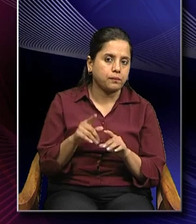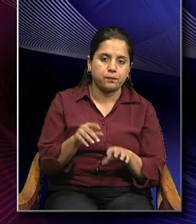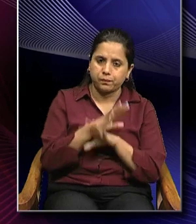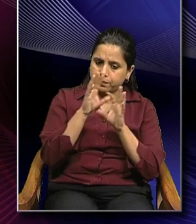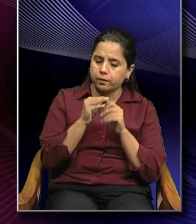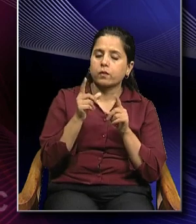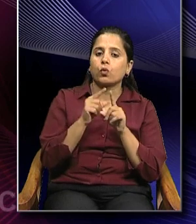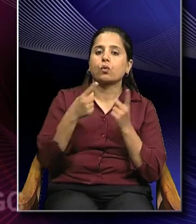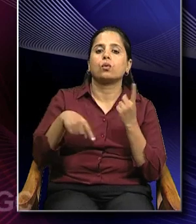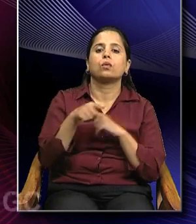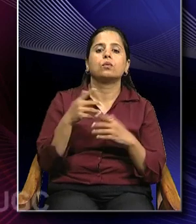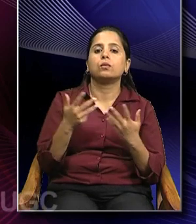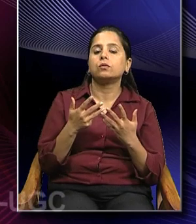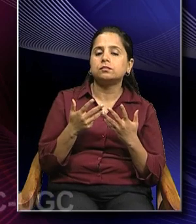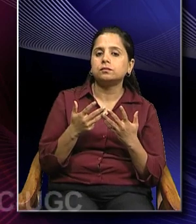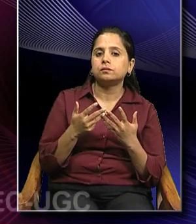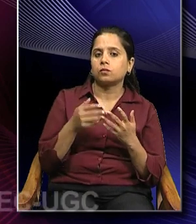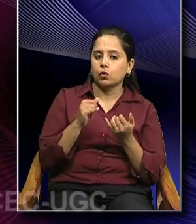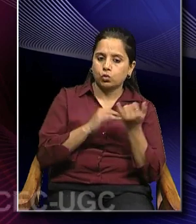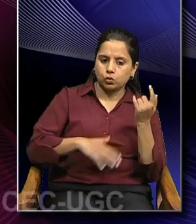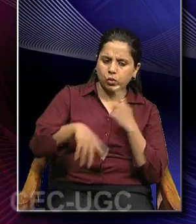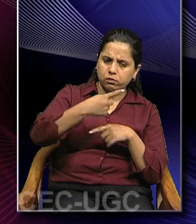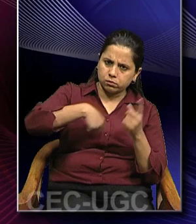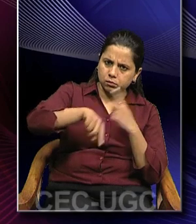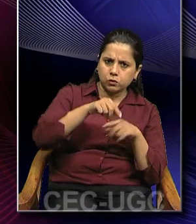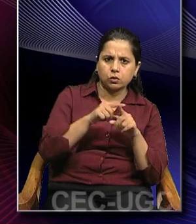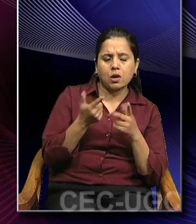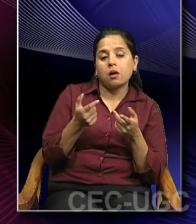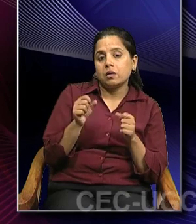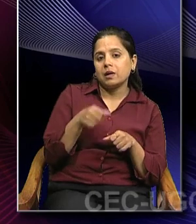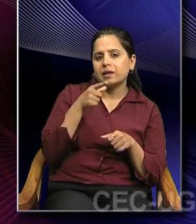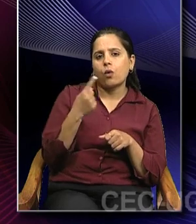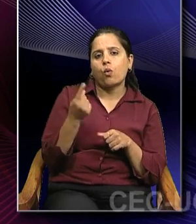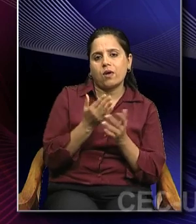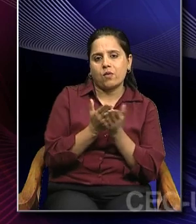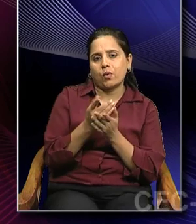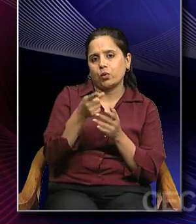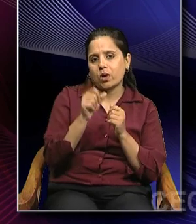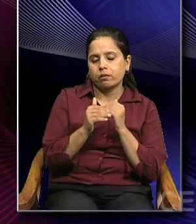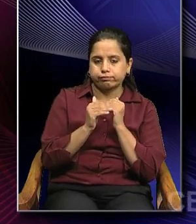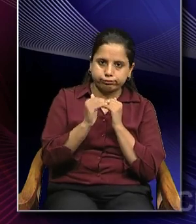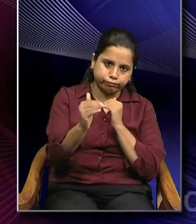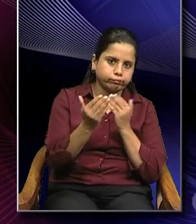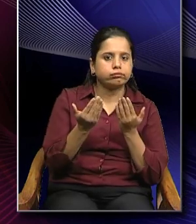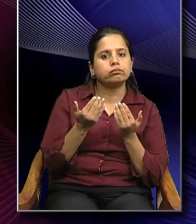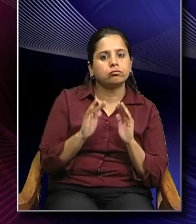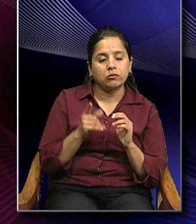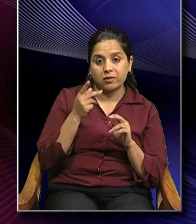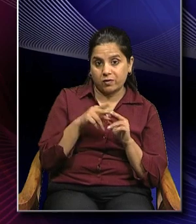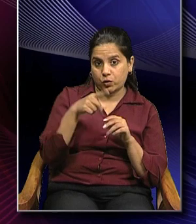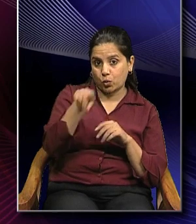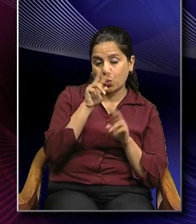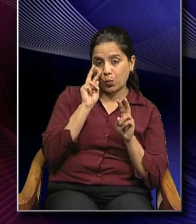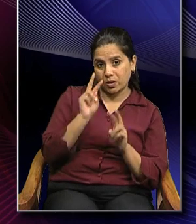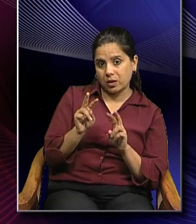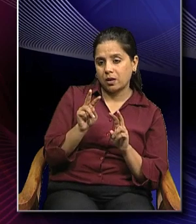is done within the society, and of course this is the only way you can sustain. So if you look